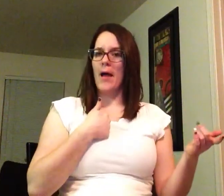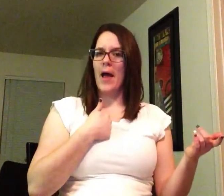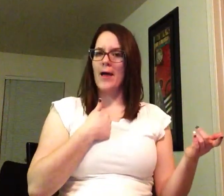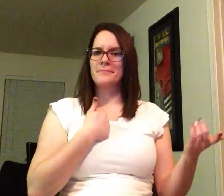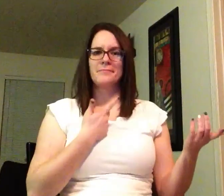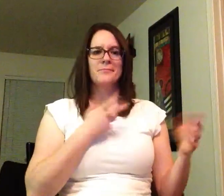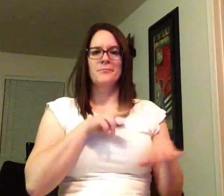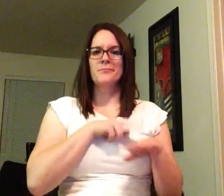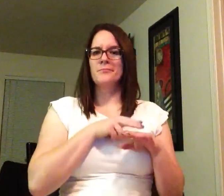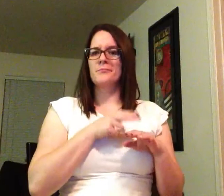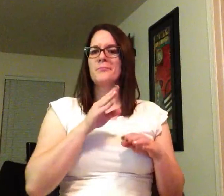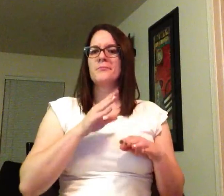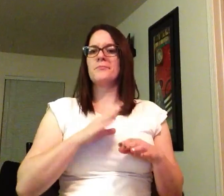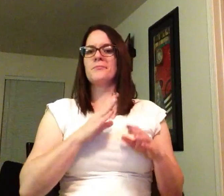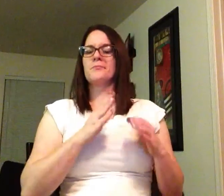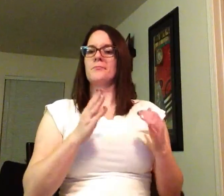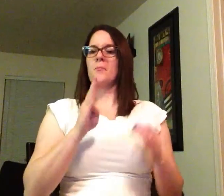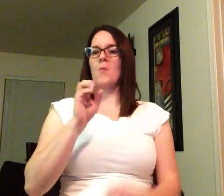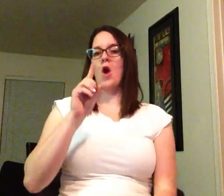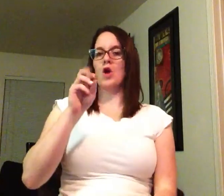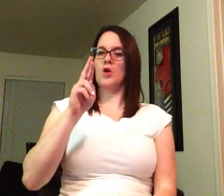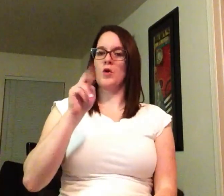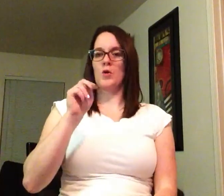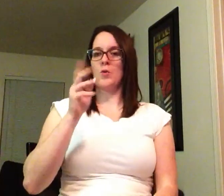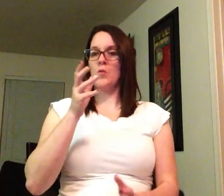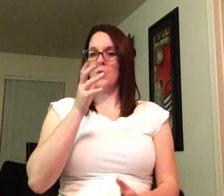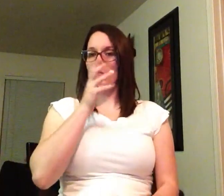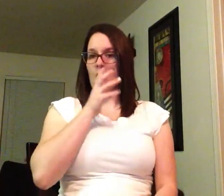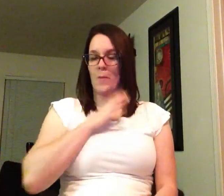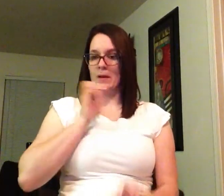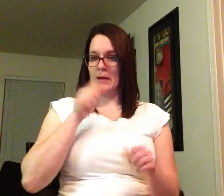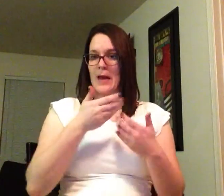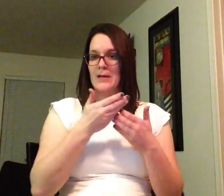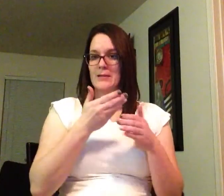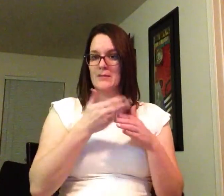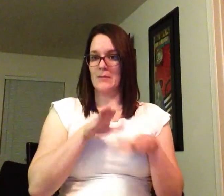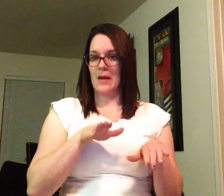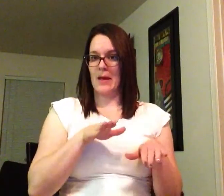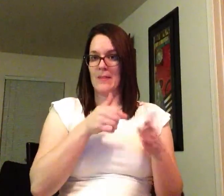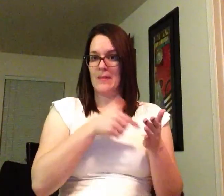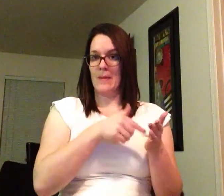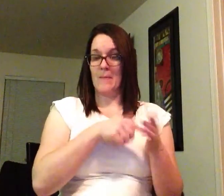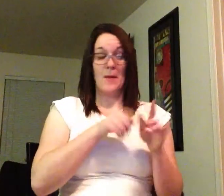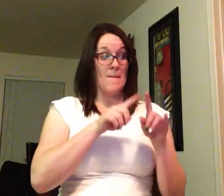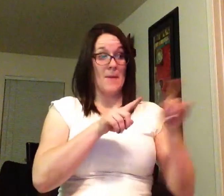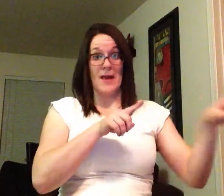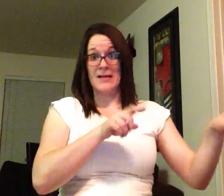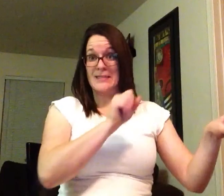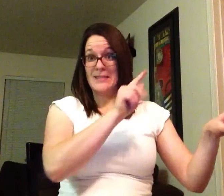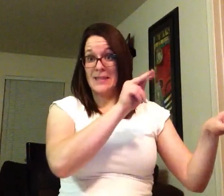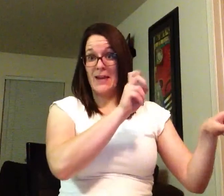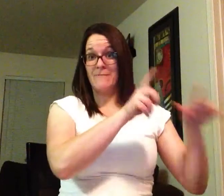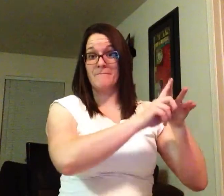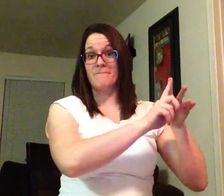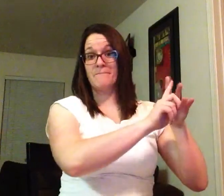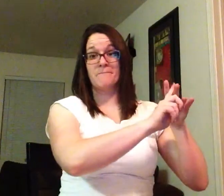totally down with splitting the bill. But then Steve, the IT guy, didn't come back. And that was